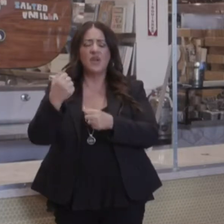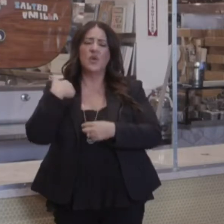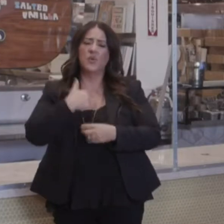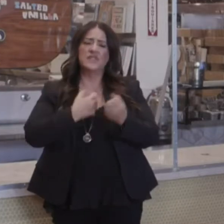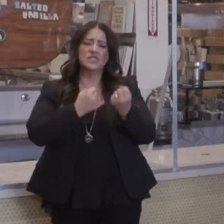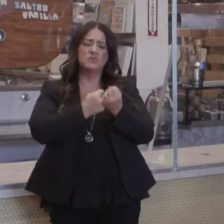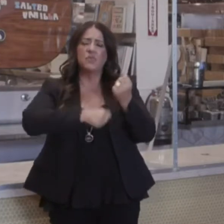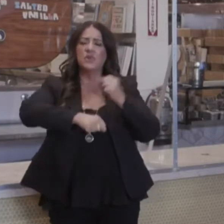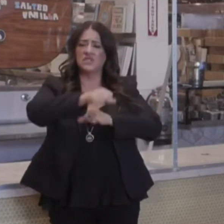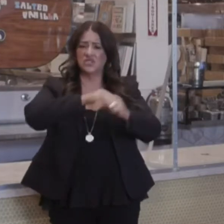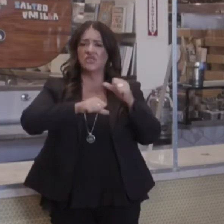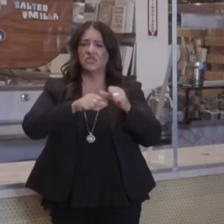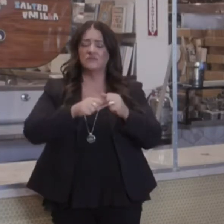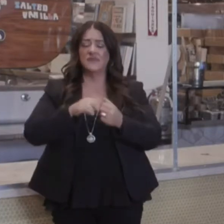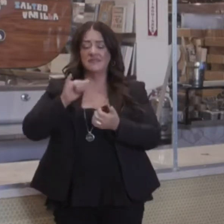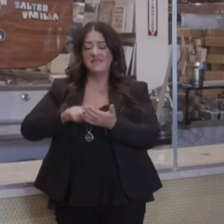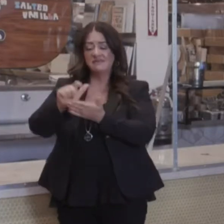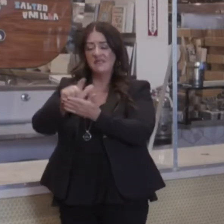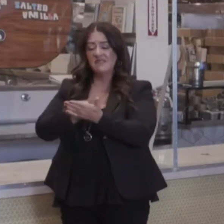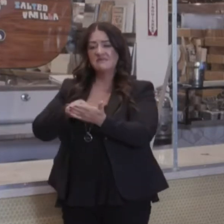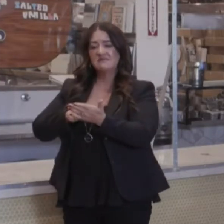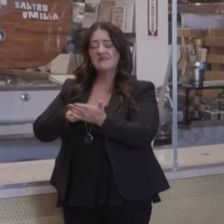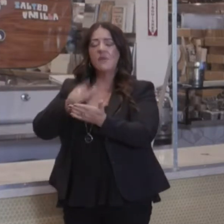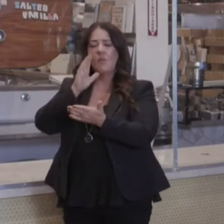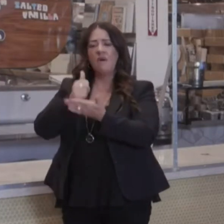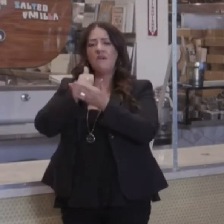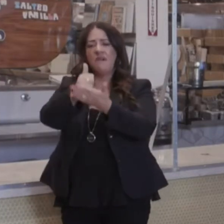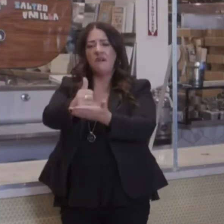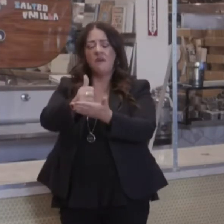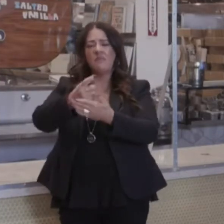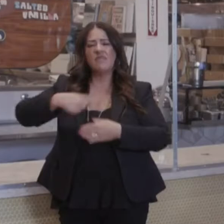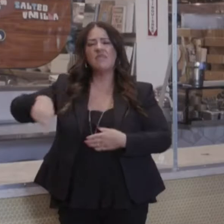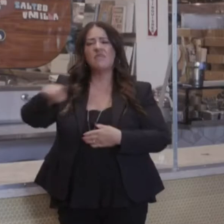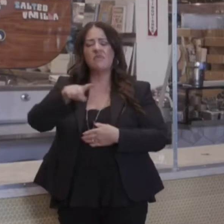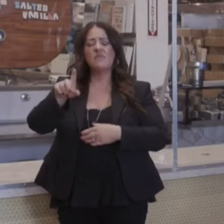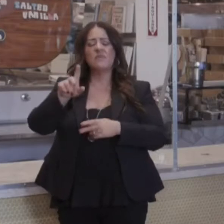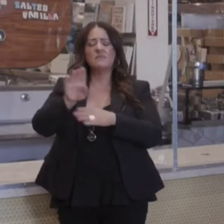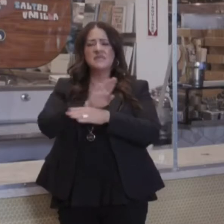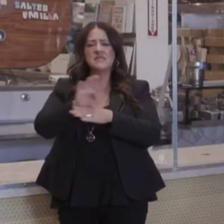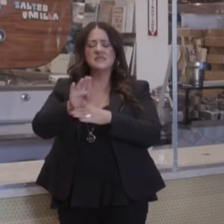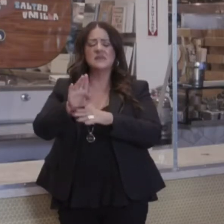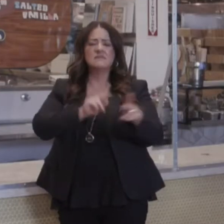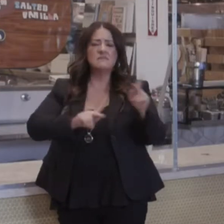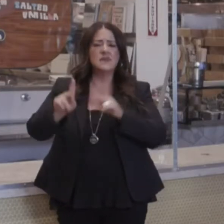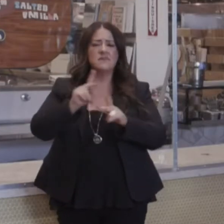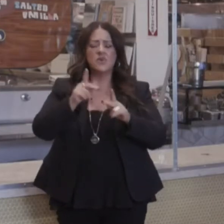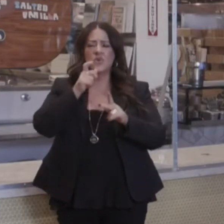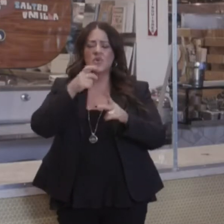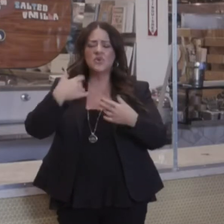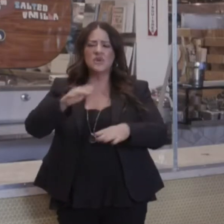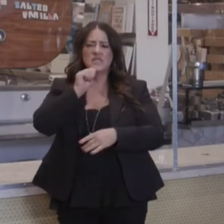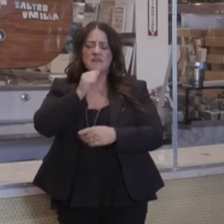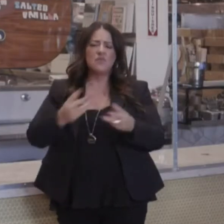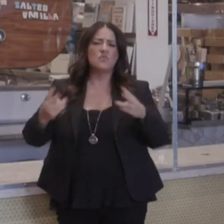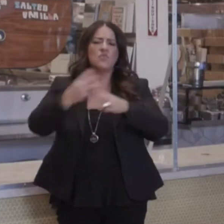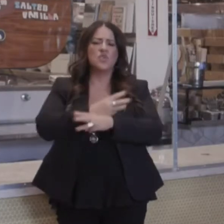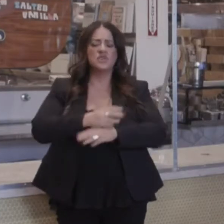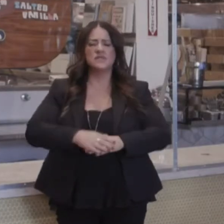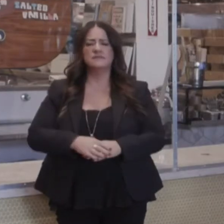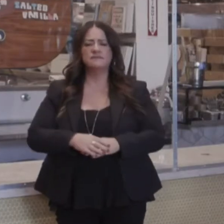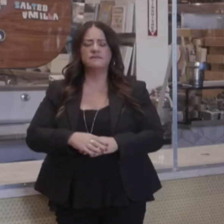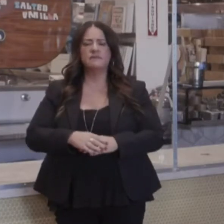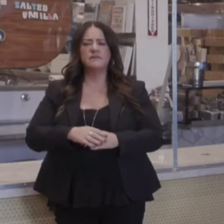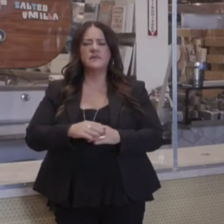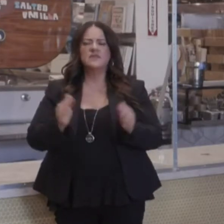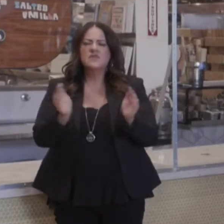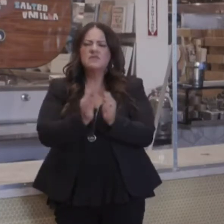This legislation will aid some of the people who have kept us going through the hardest times of this pandemic. Lower wage workers have